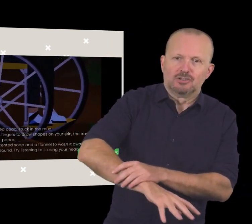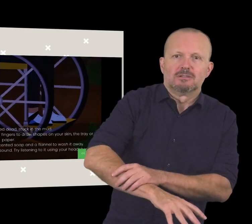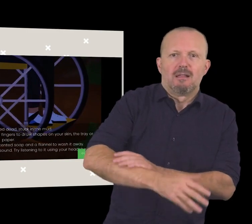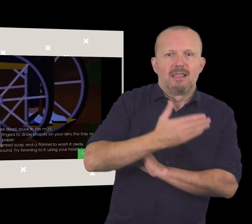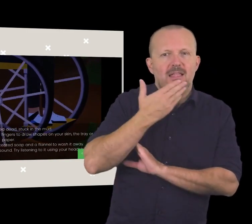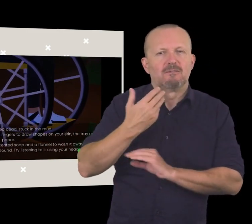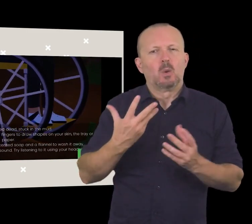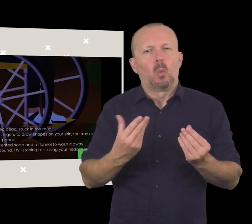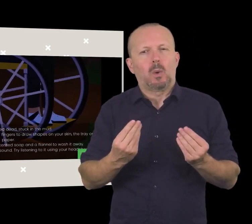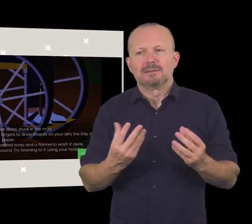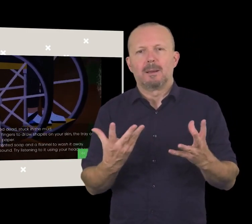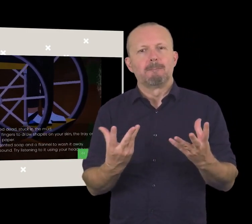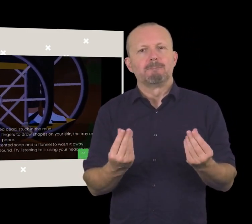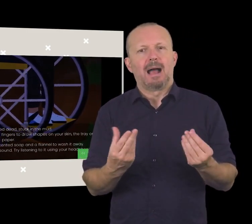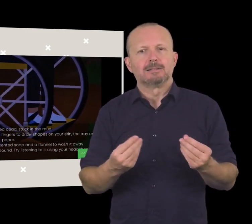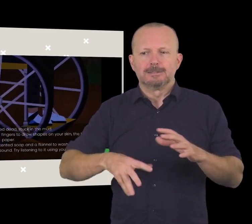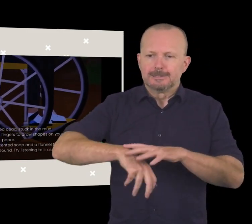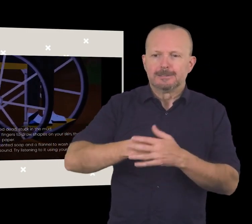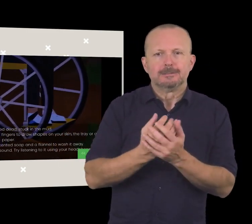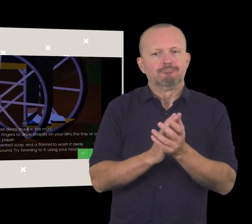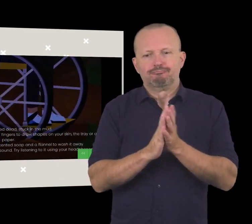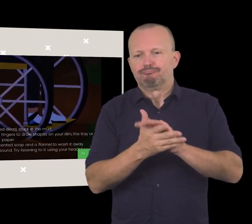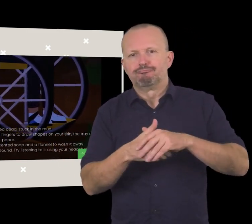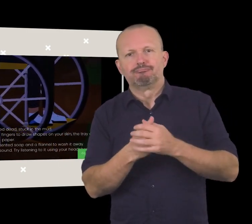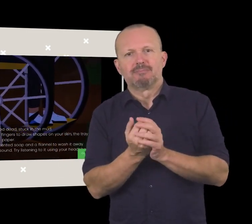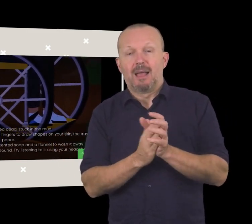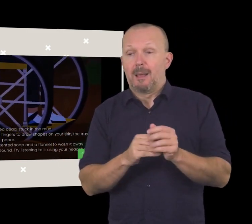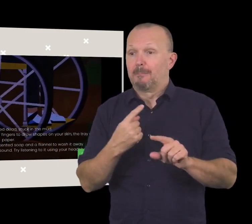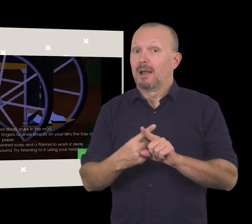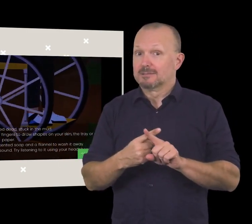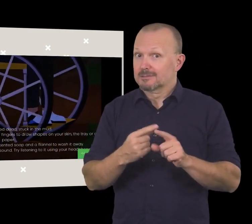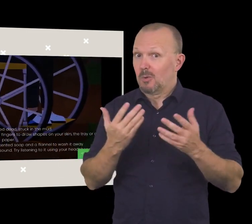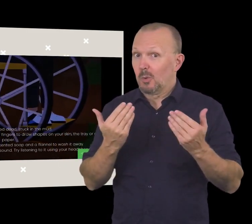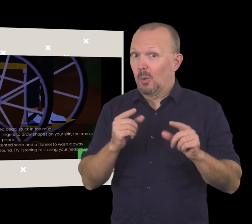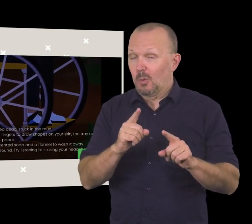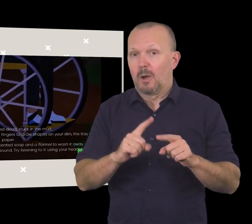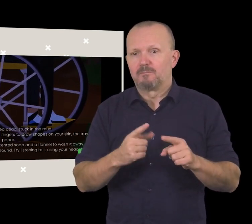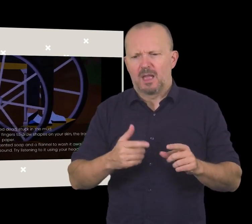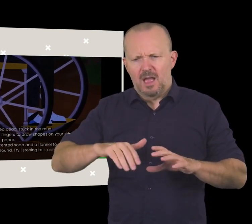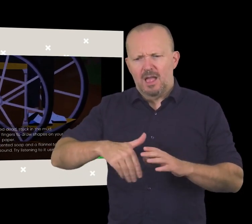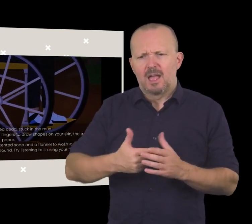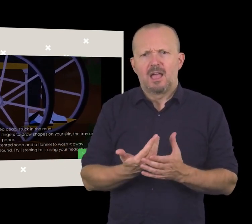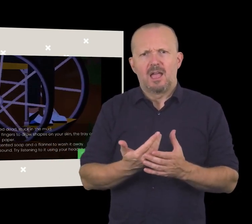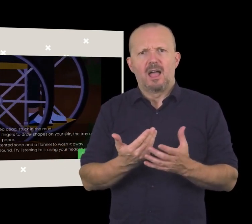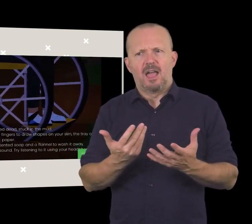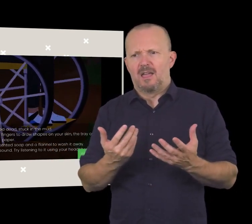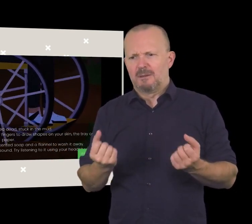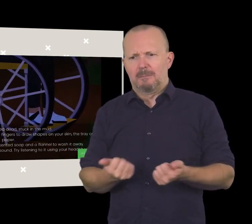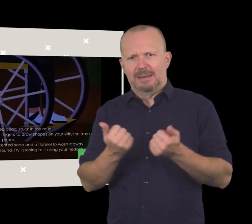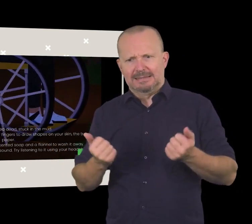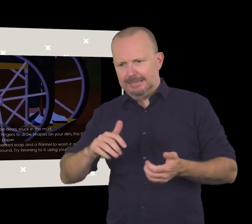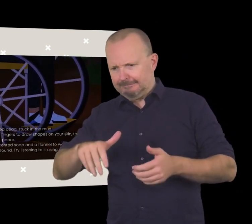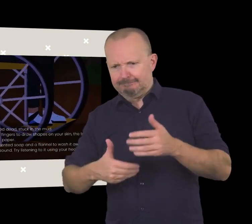to plunge our hands into some really lovely wet mud. And also, this is pretty